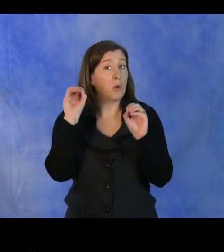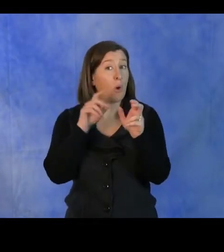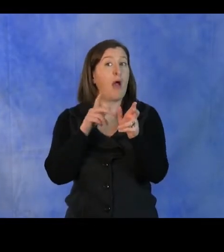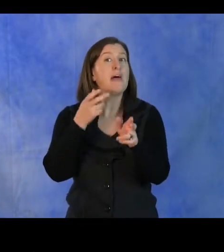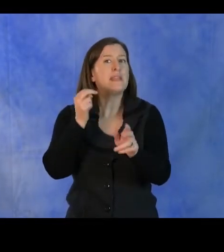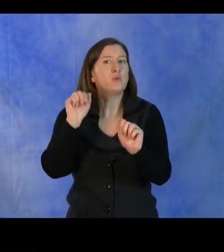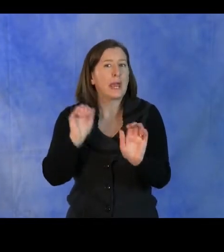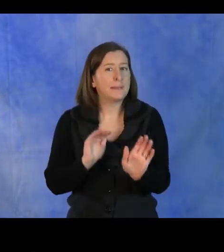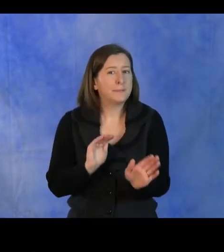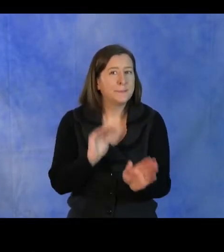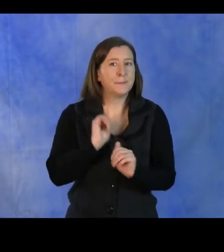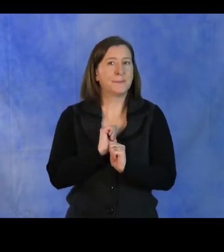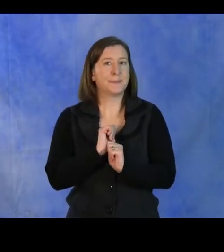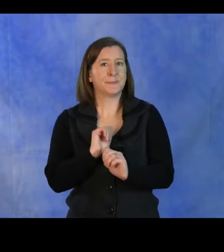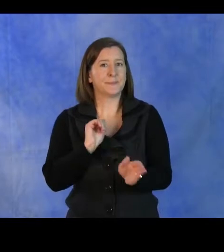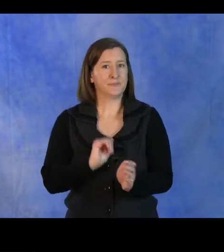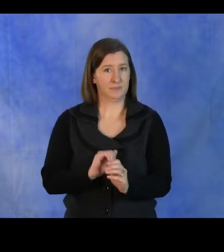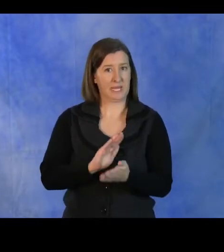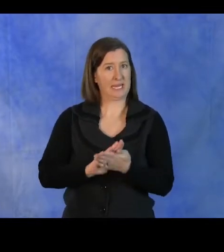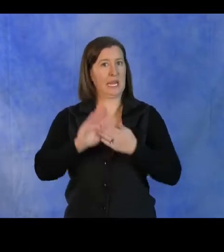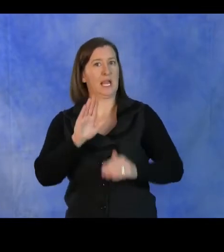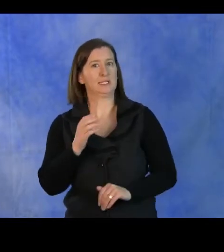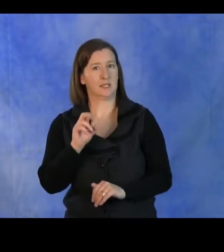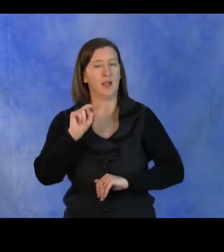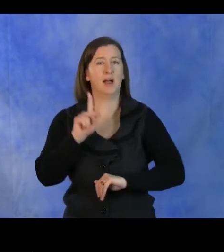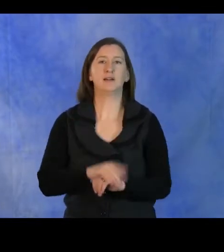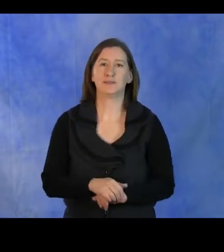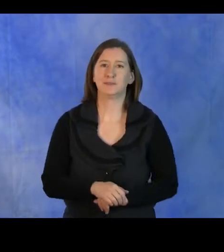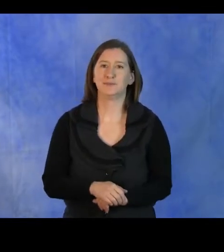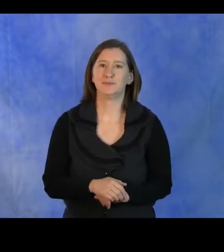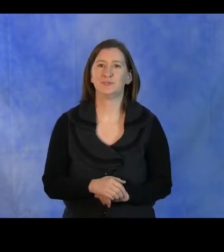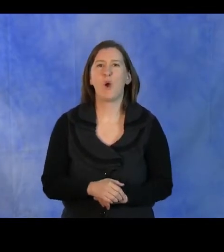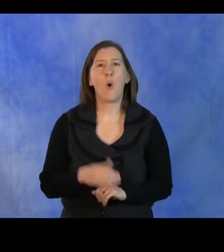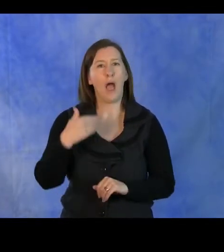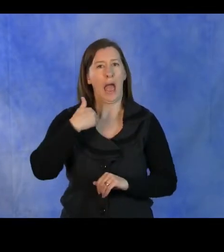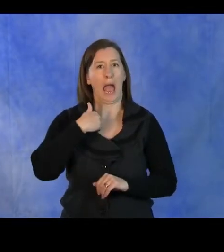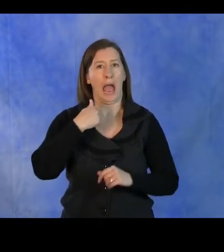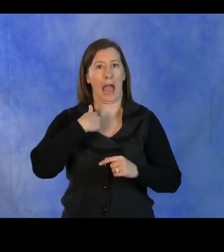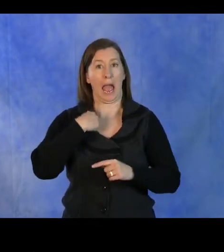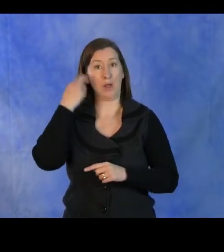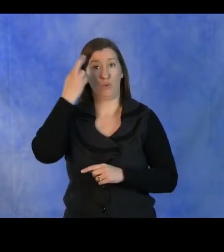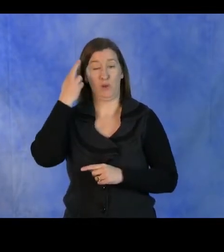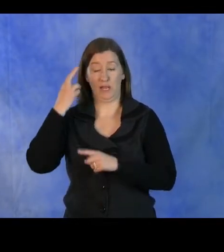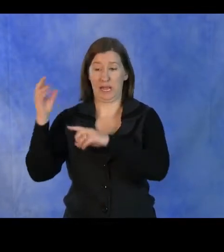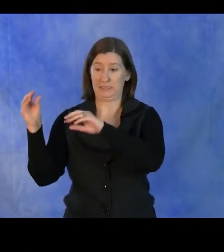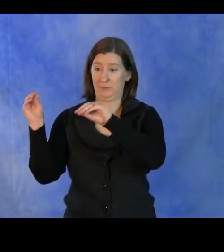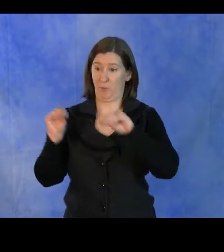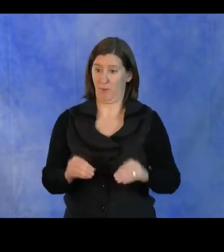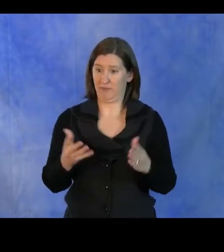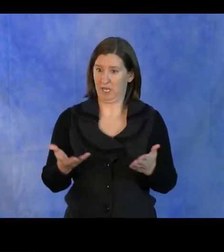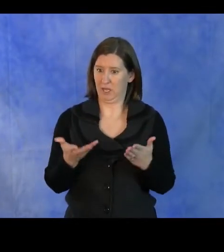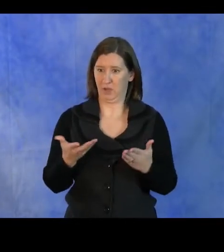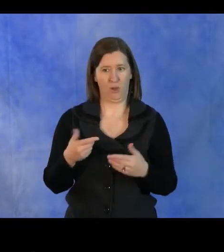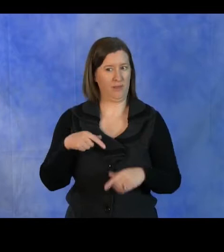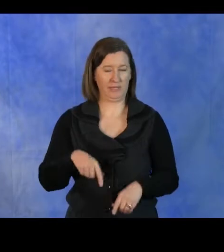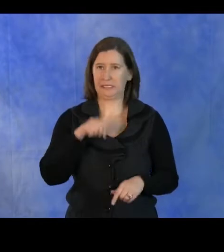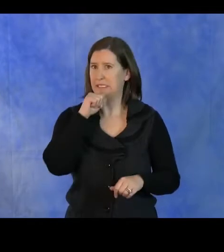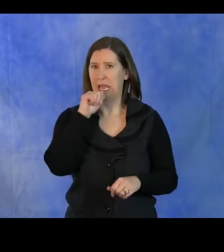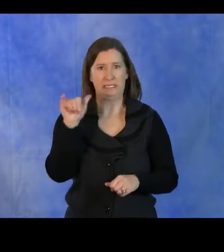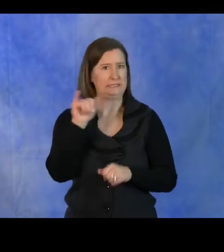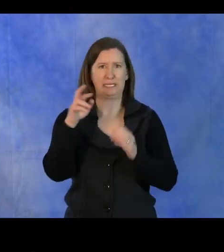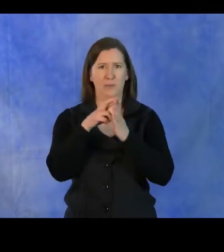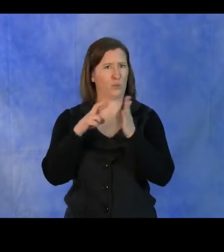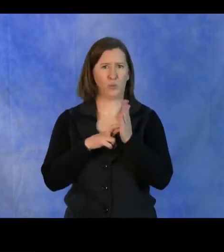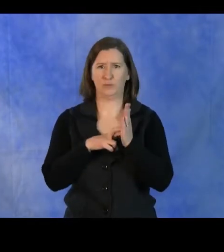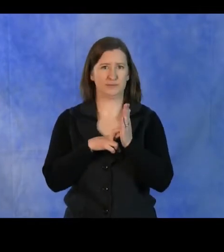or 4 seconds. If they don't move, then just give them a little honk and then move on. I realized moving